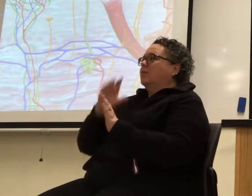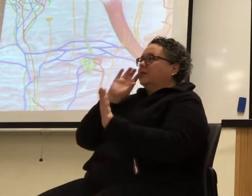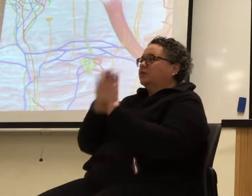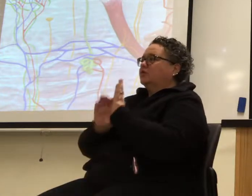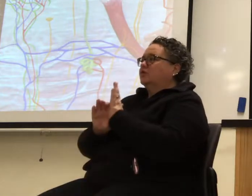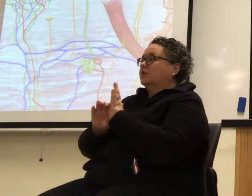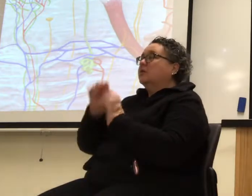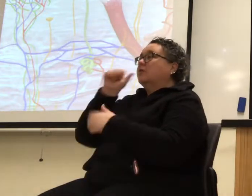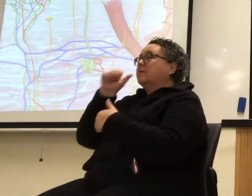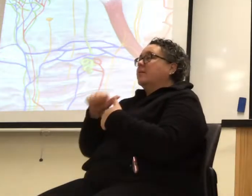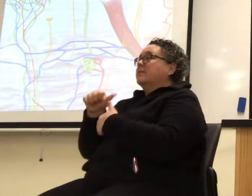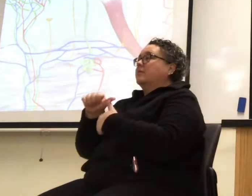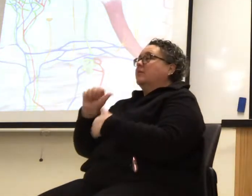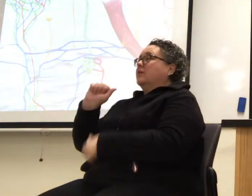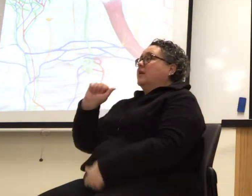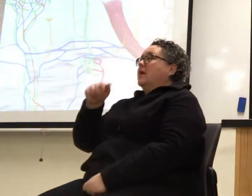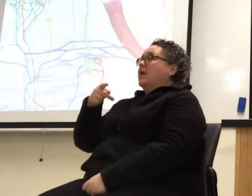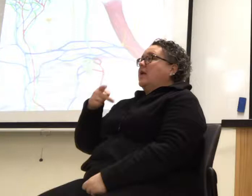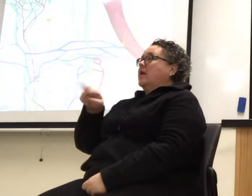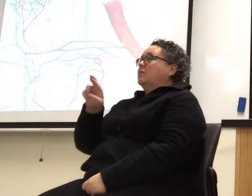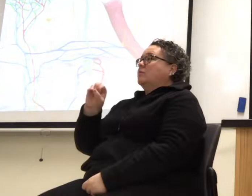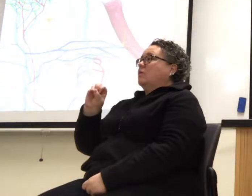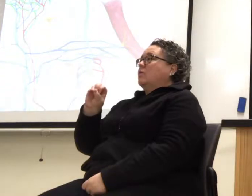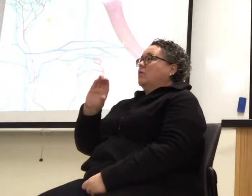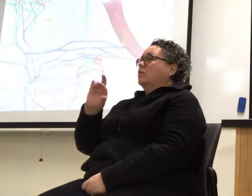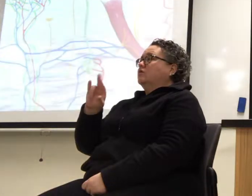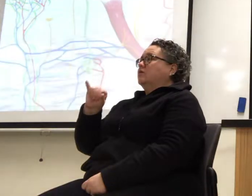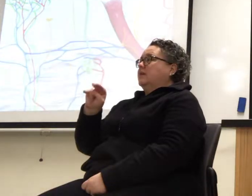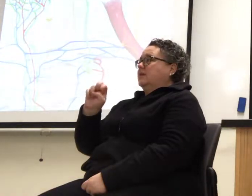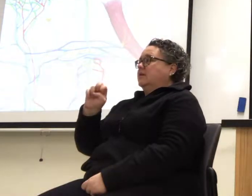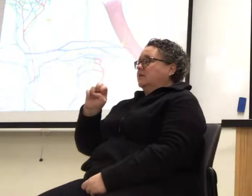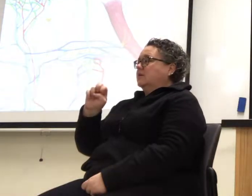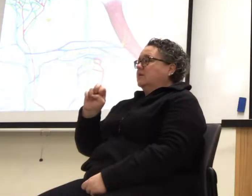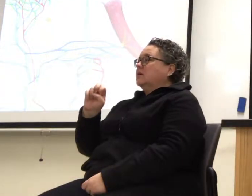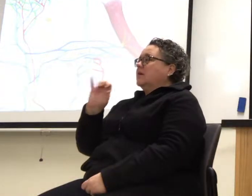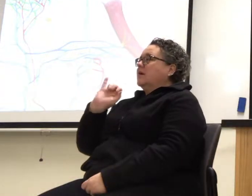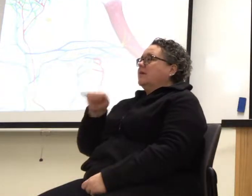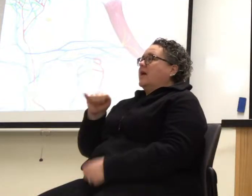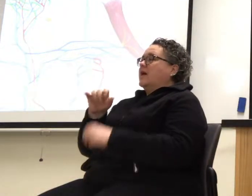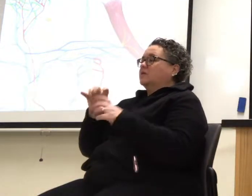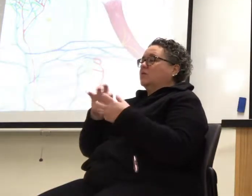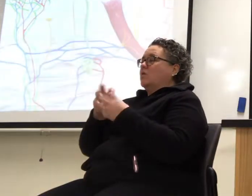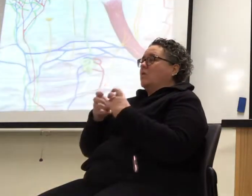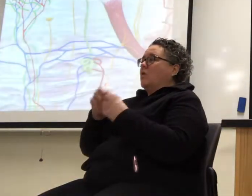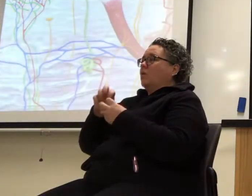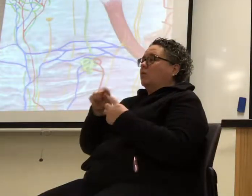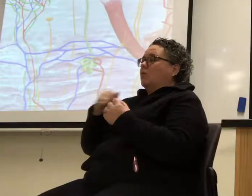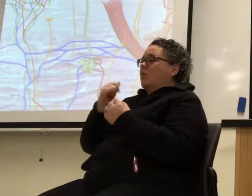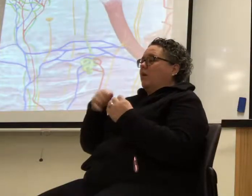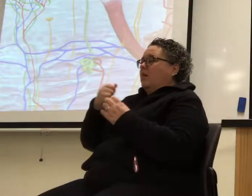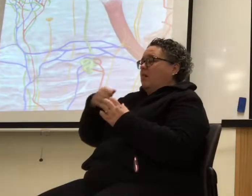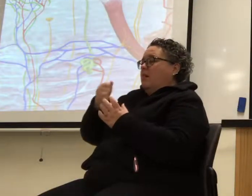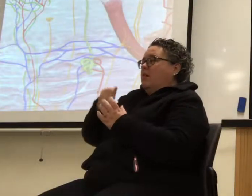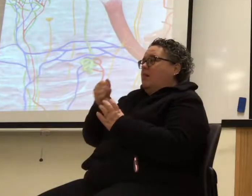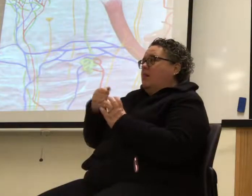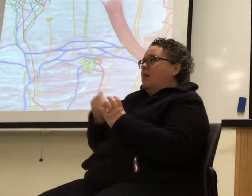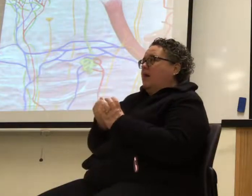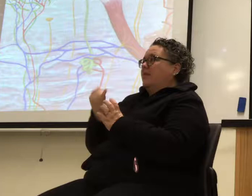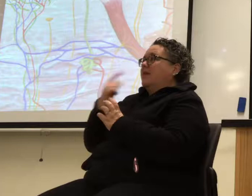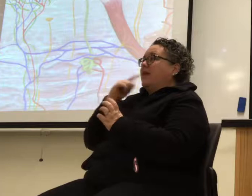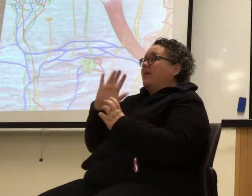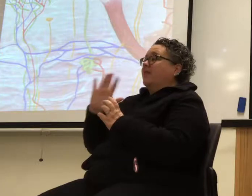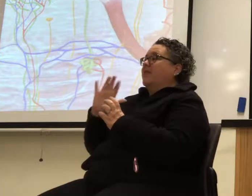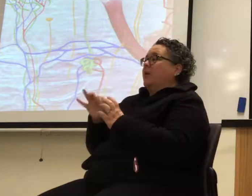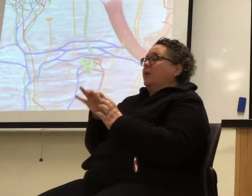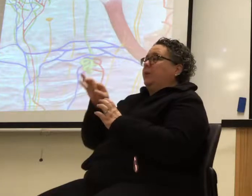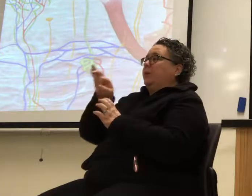let's remember that the apocrine, they're coiled tubes. Their duct will terminate right onto the